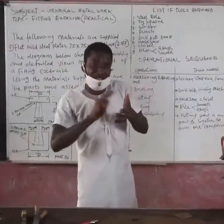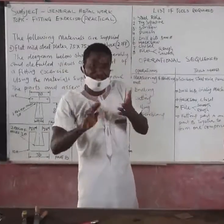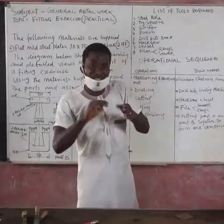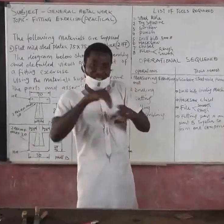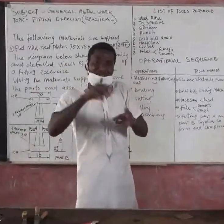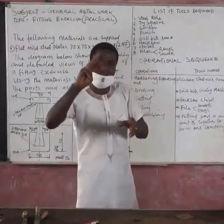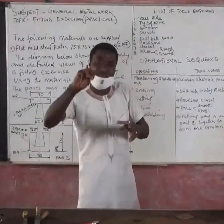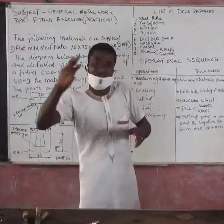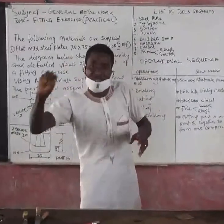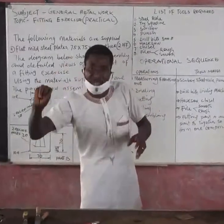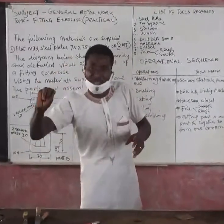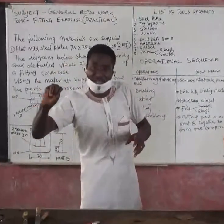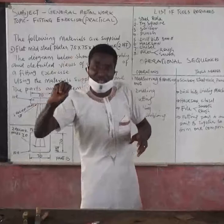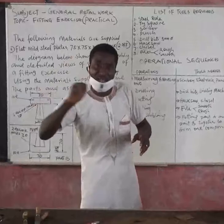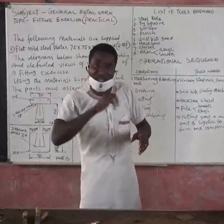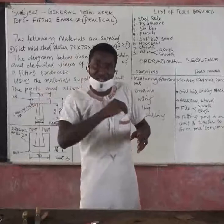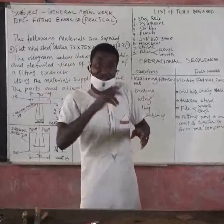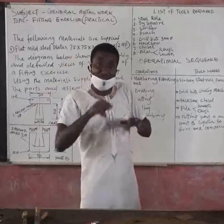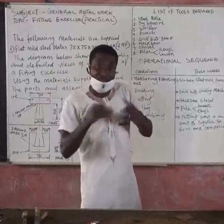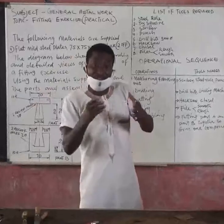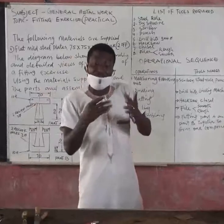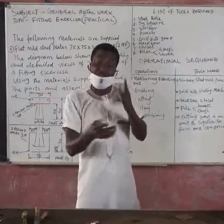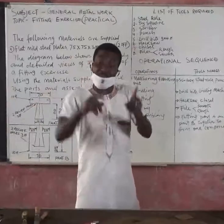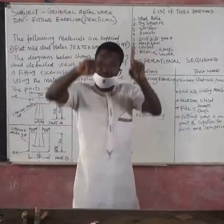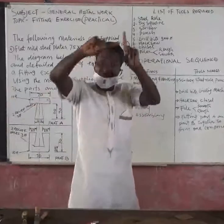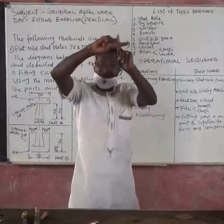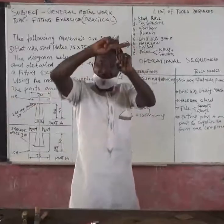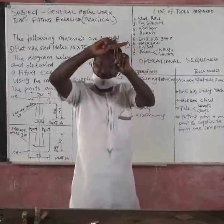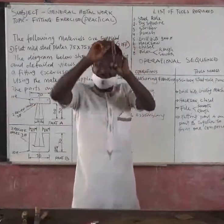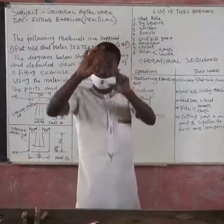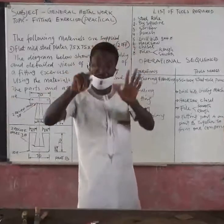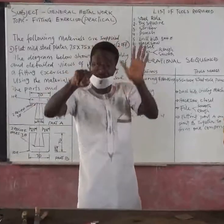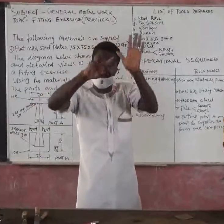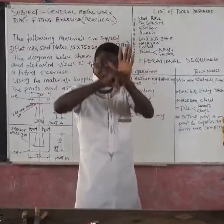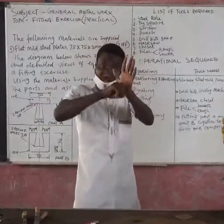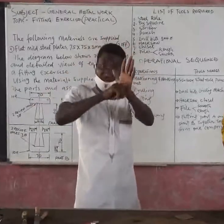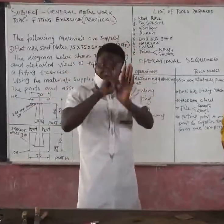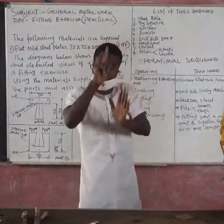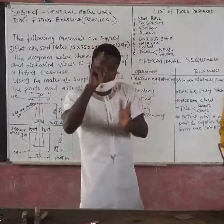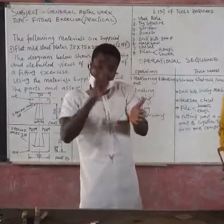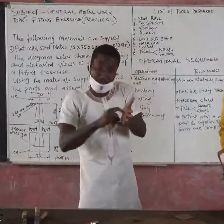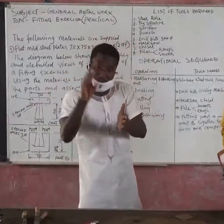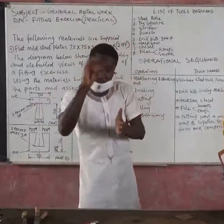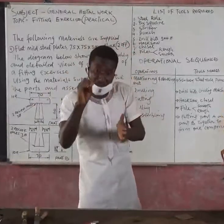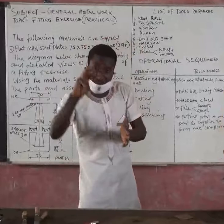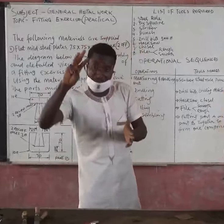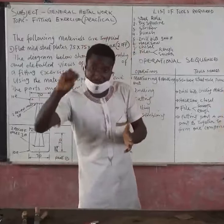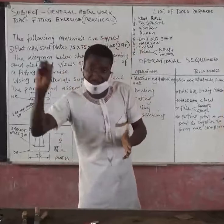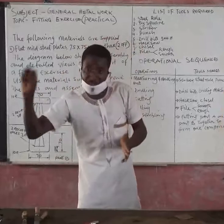you give a tolerance of plus or minus 1.0 millimeter. So it is